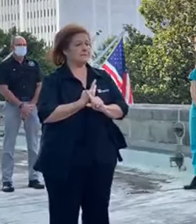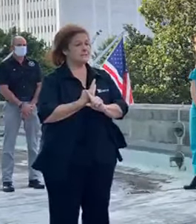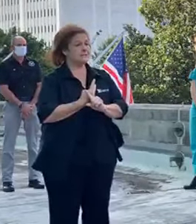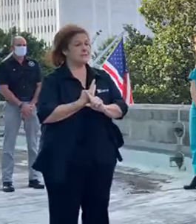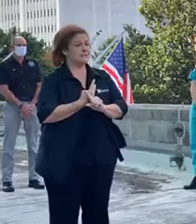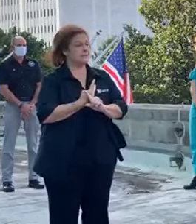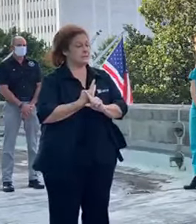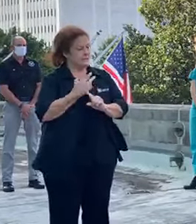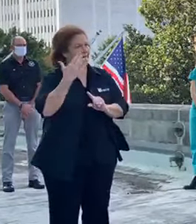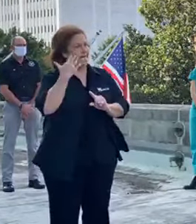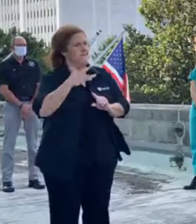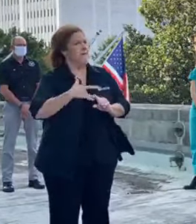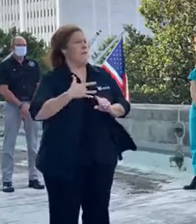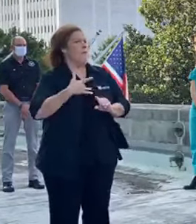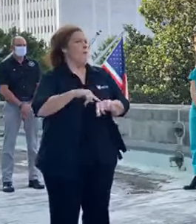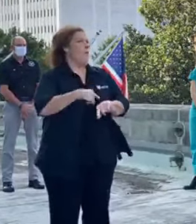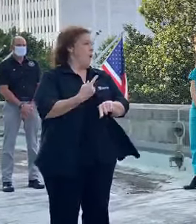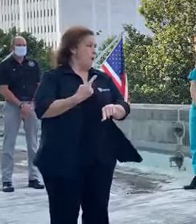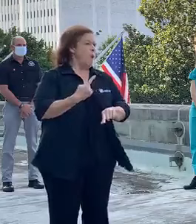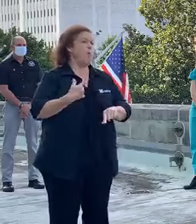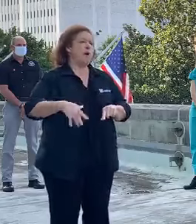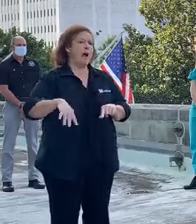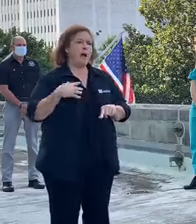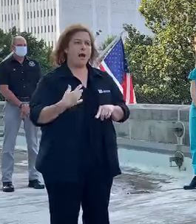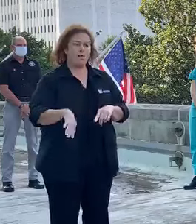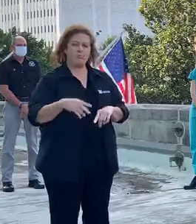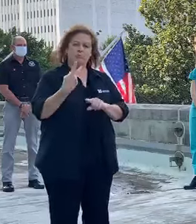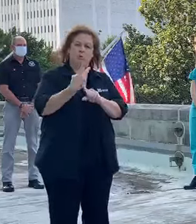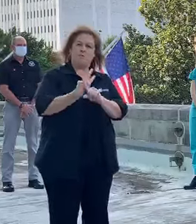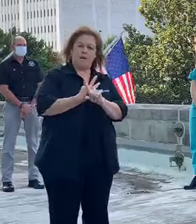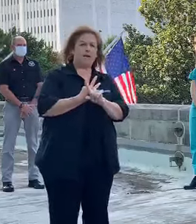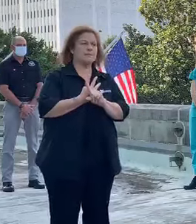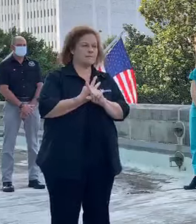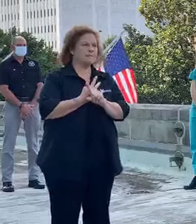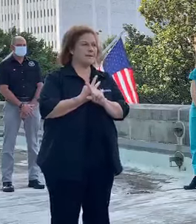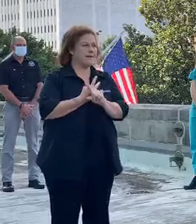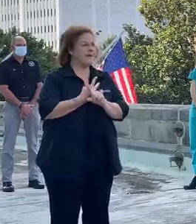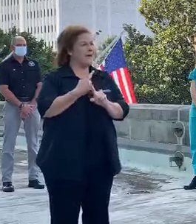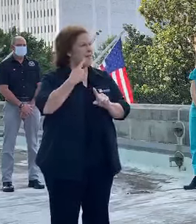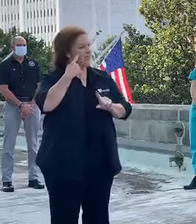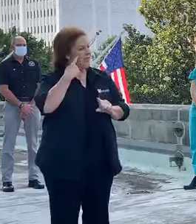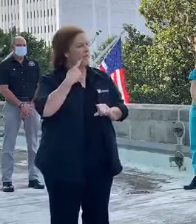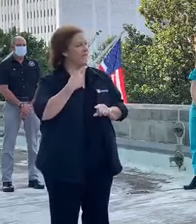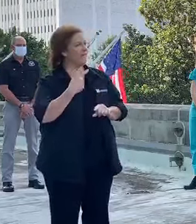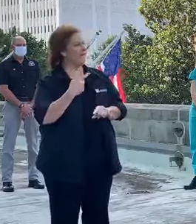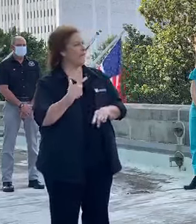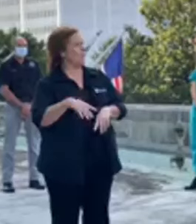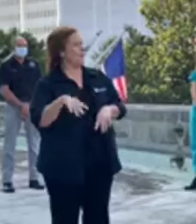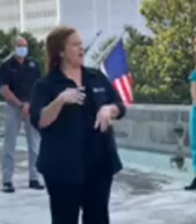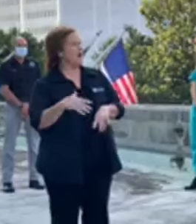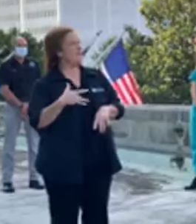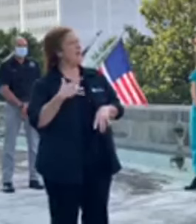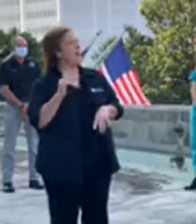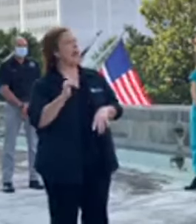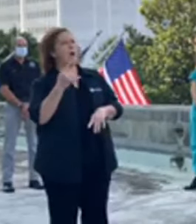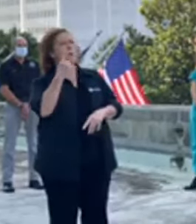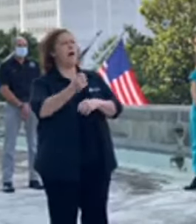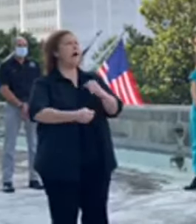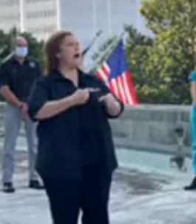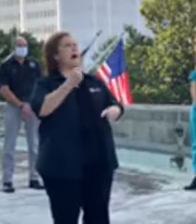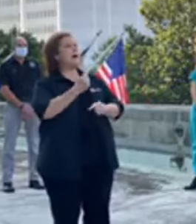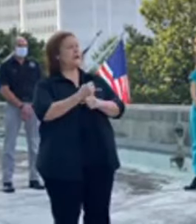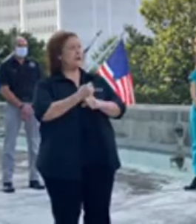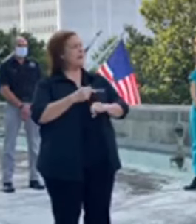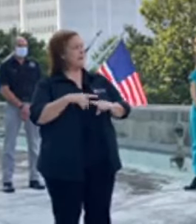seems so long, and you think about, wow, it's been like 2 months, and you think you've been in here for over almost a year. It just seems so